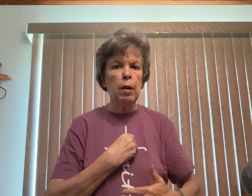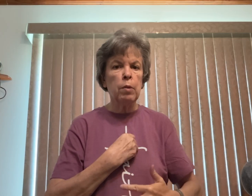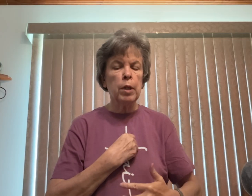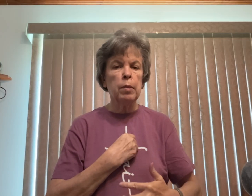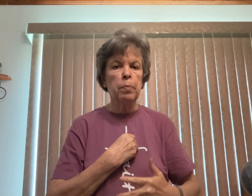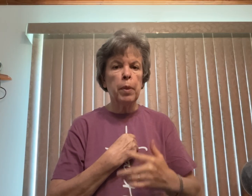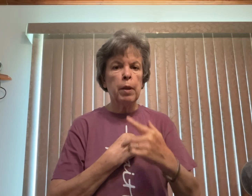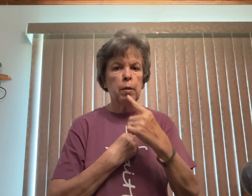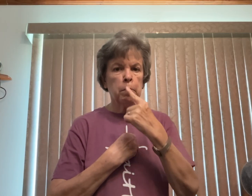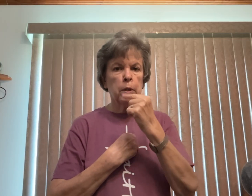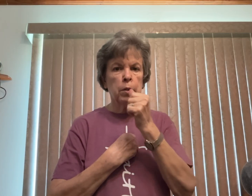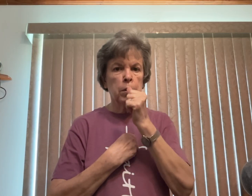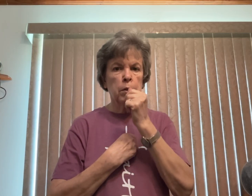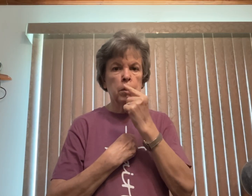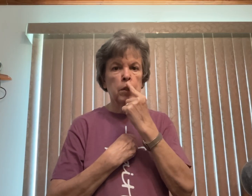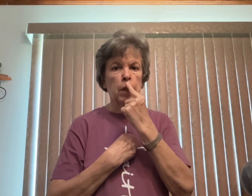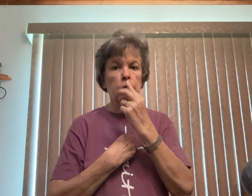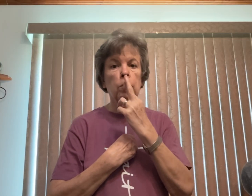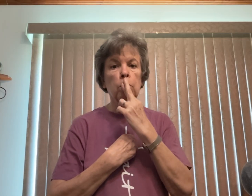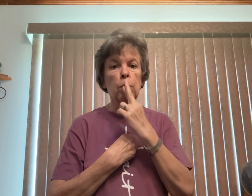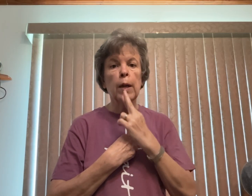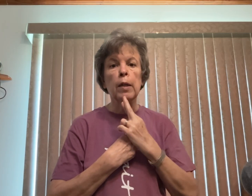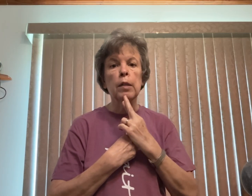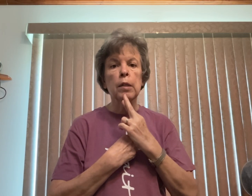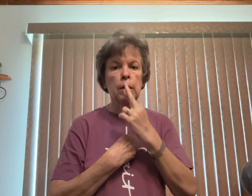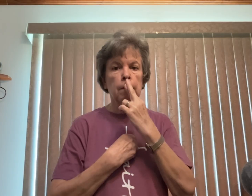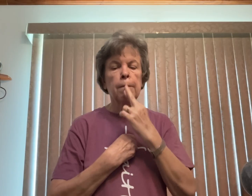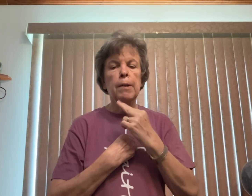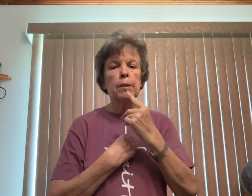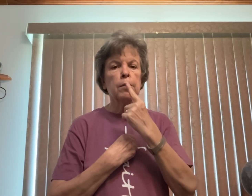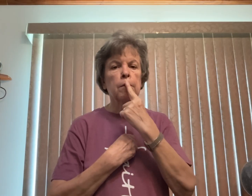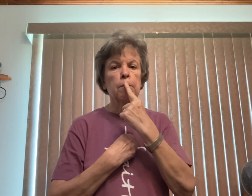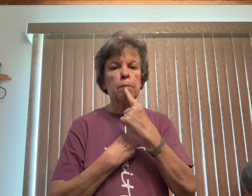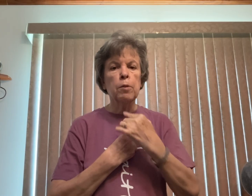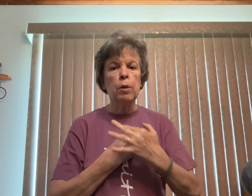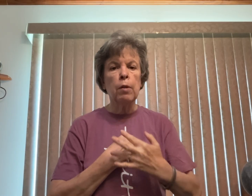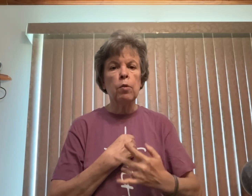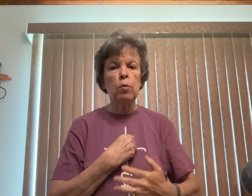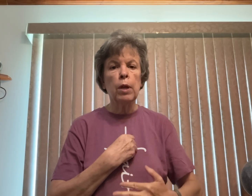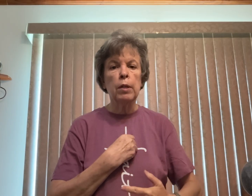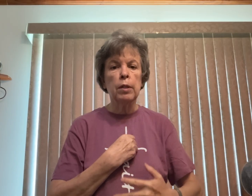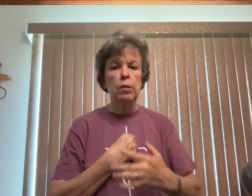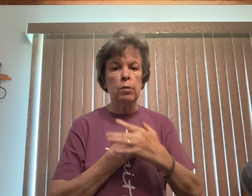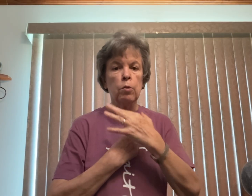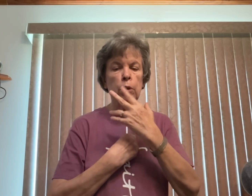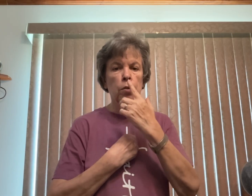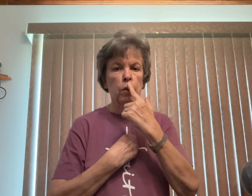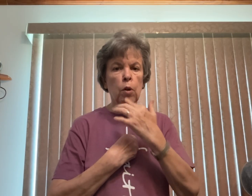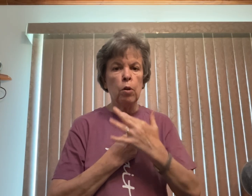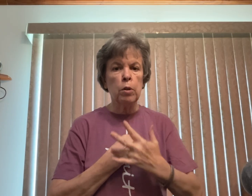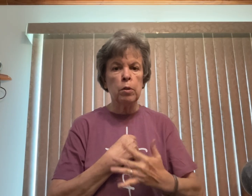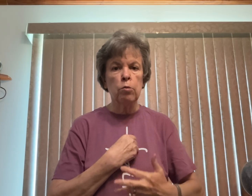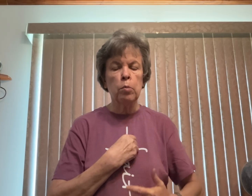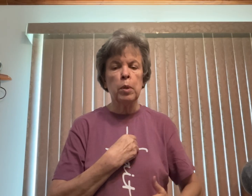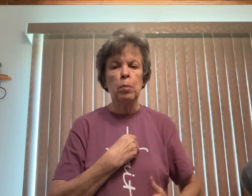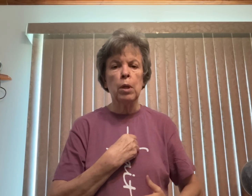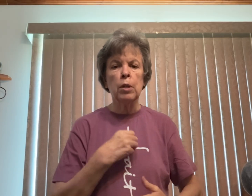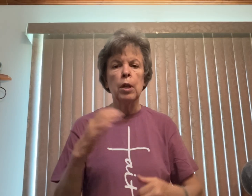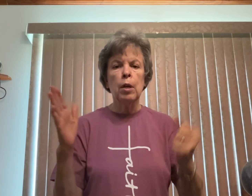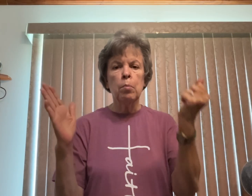way, because this is a sign for red. So you have the red and then going over the heart, the dripping blood. But you